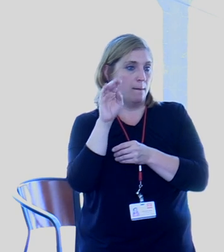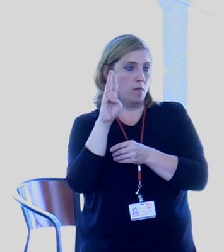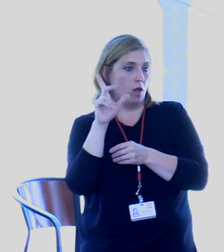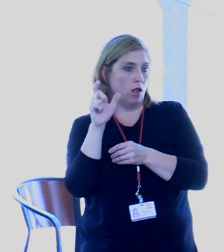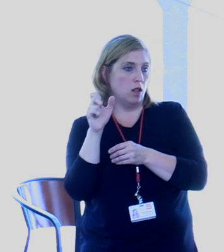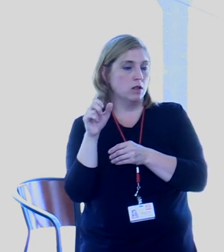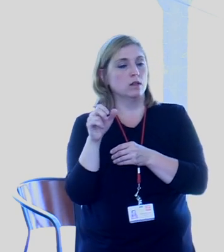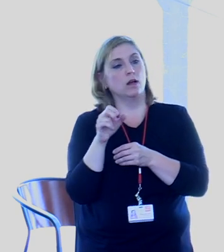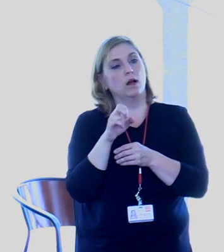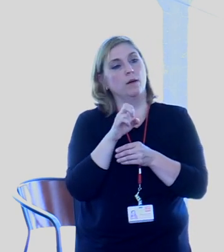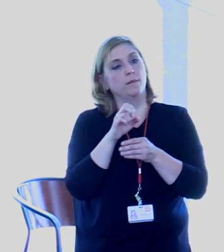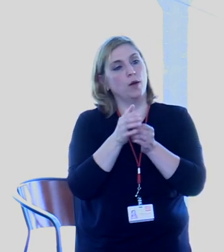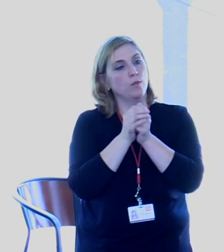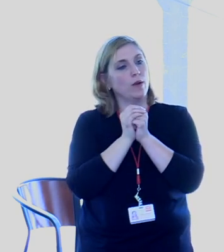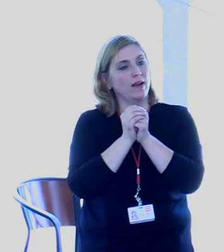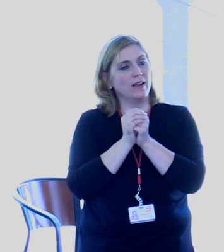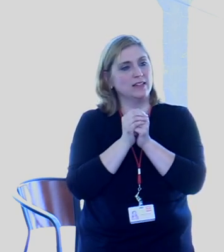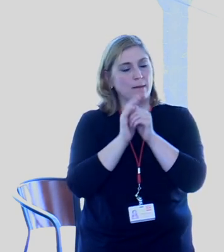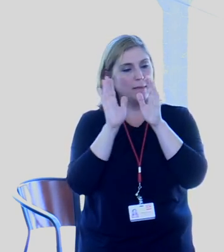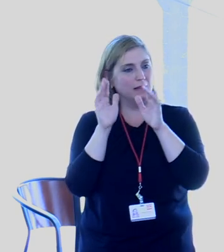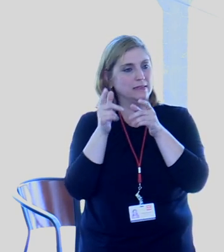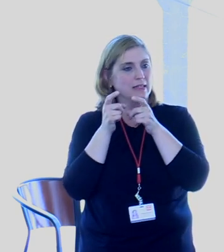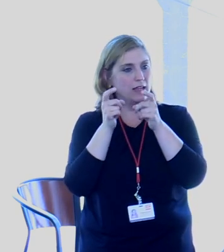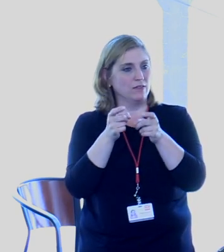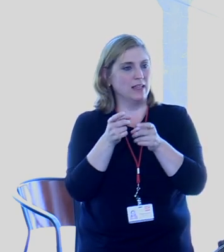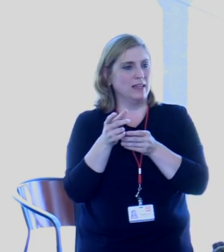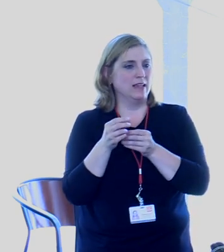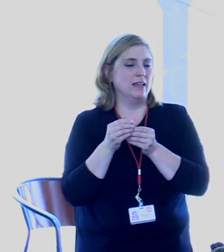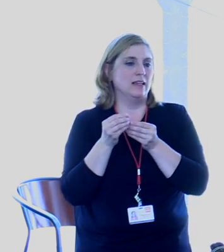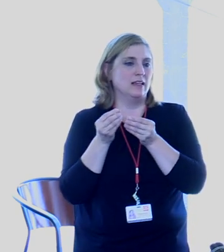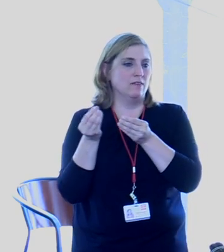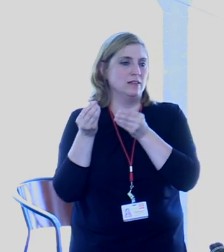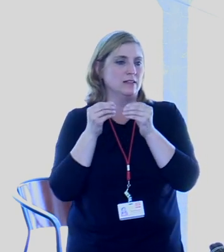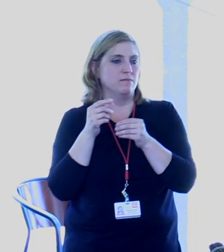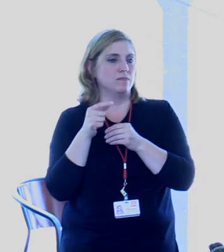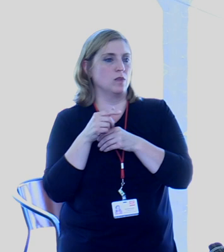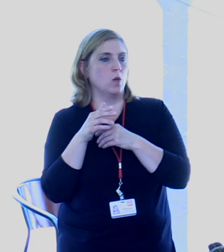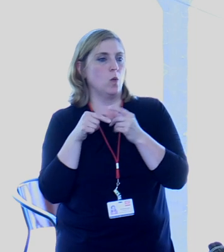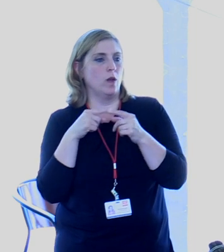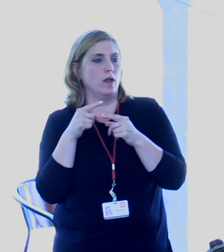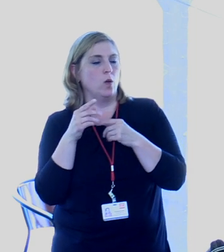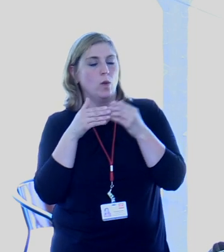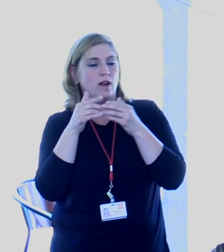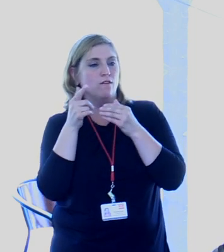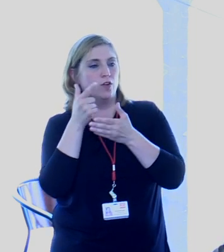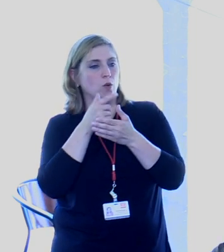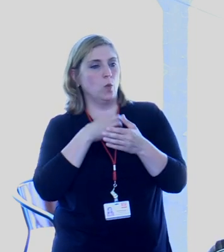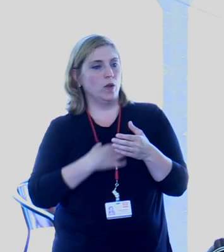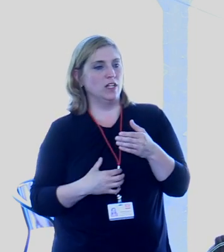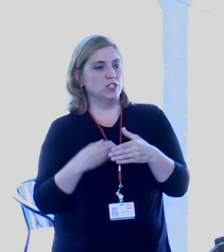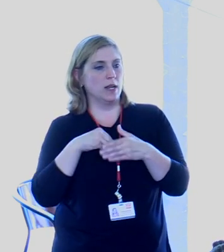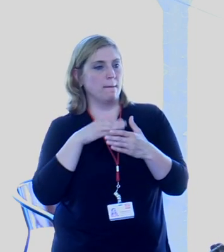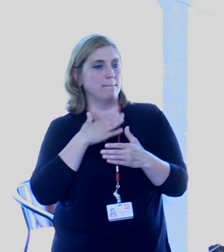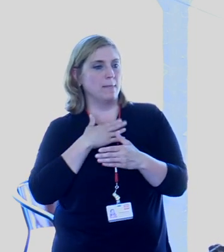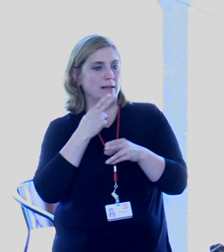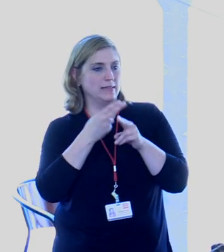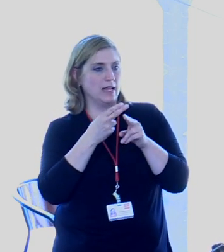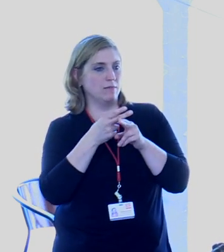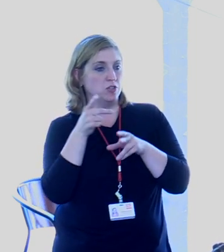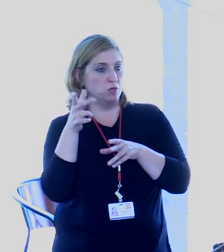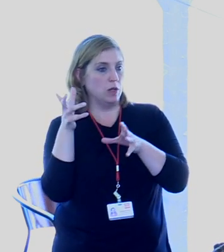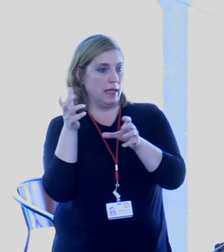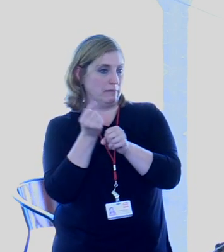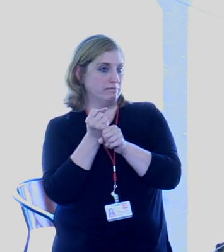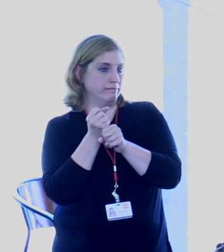incredible gift. Jesus has offered to us the gift of infallible prayer. Ask for whatever you wish in my name, and you will receive